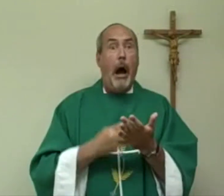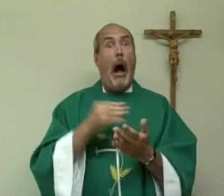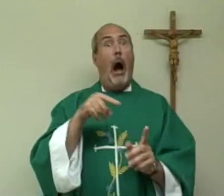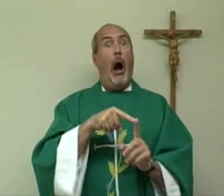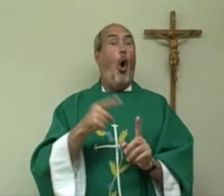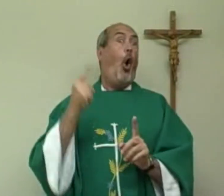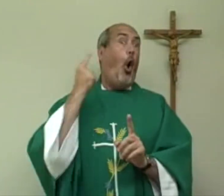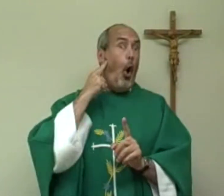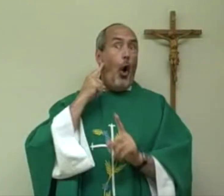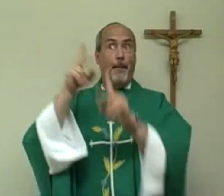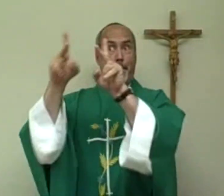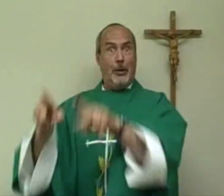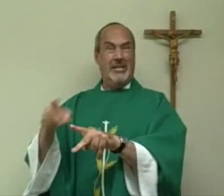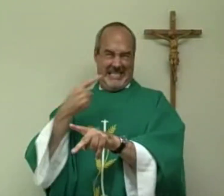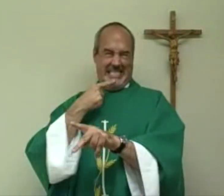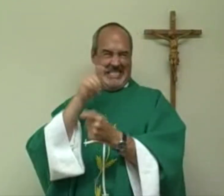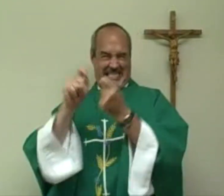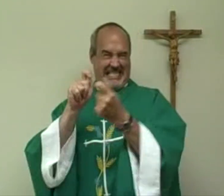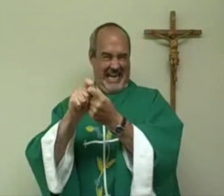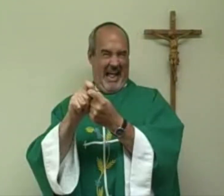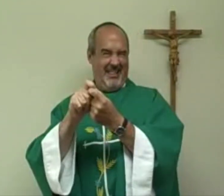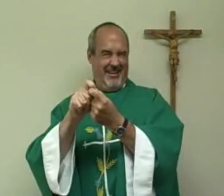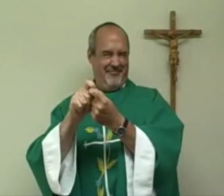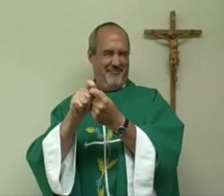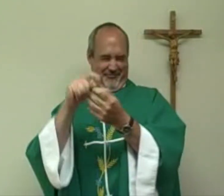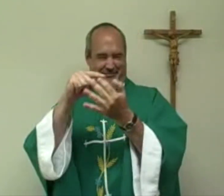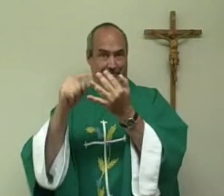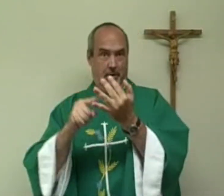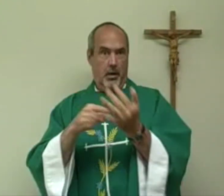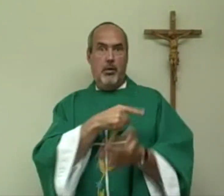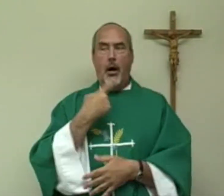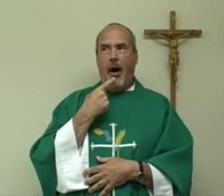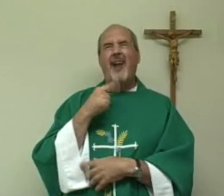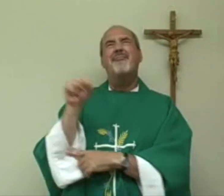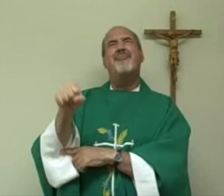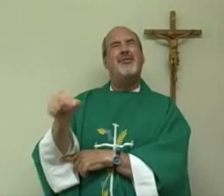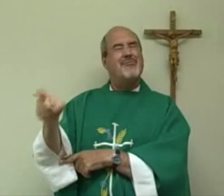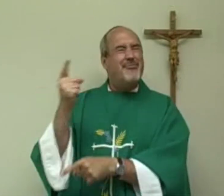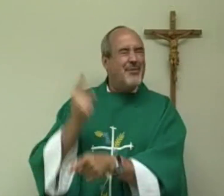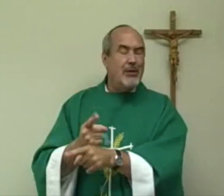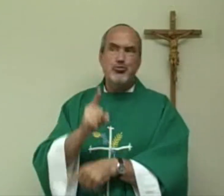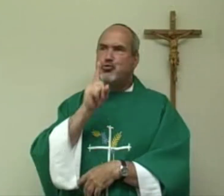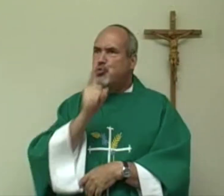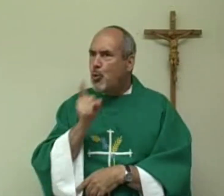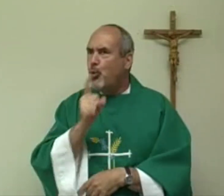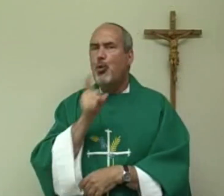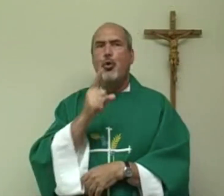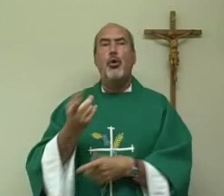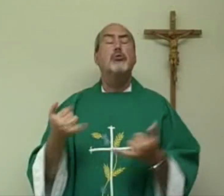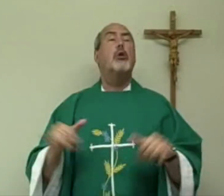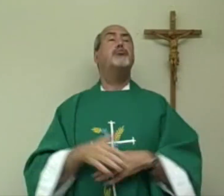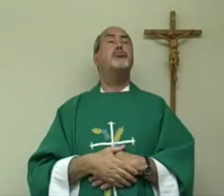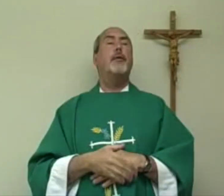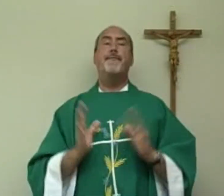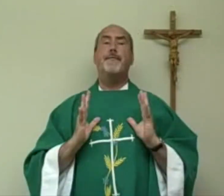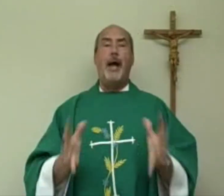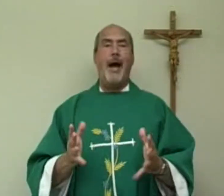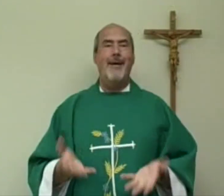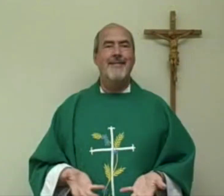A truly humble person, if they heard someone say those exact same things about them, would say, wow, you're right, I need to